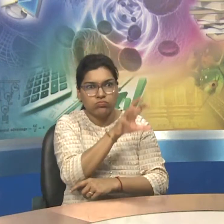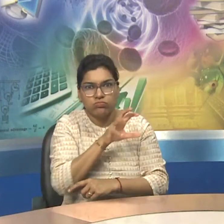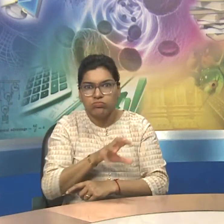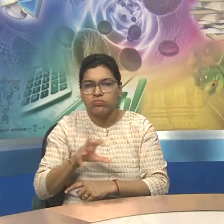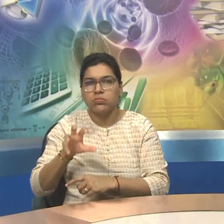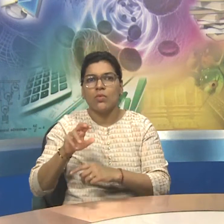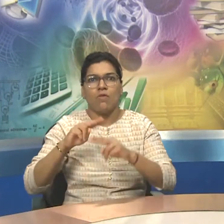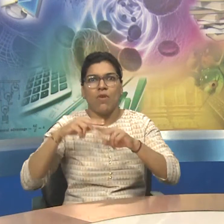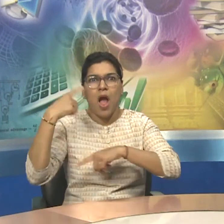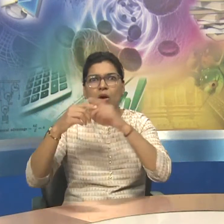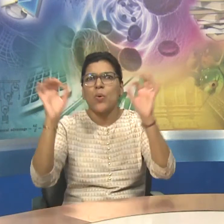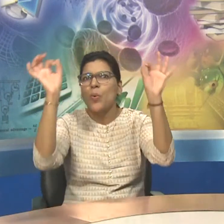emergence